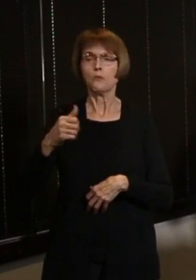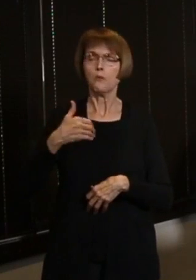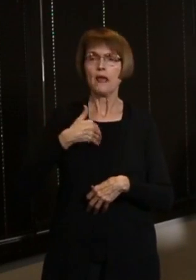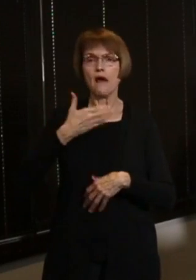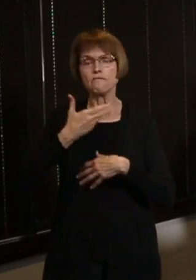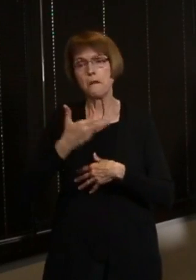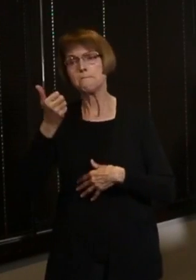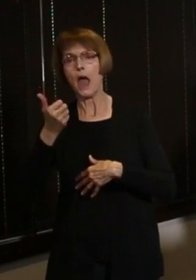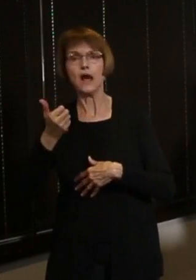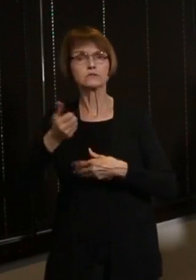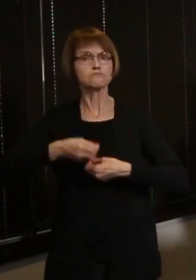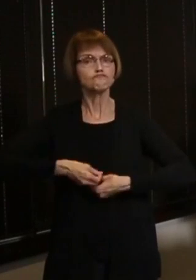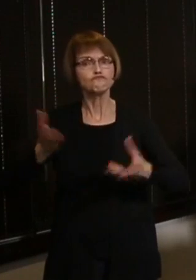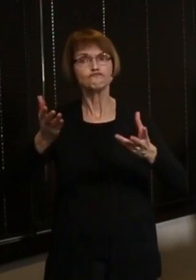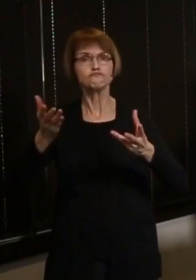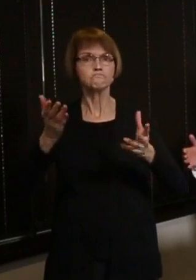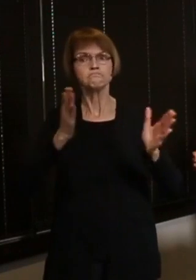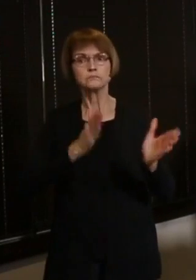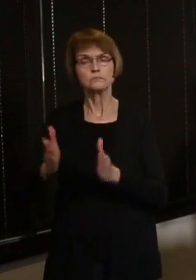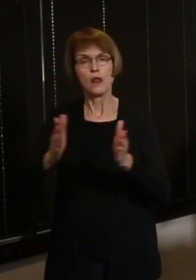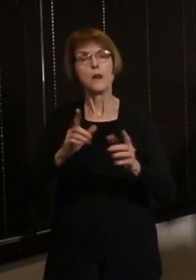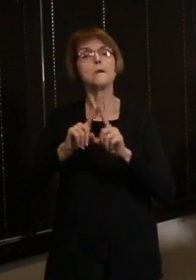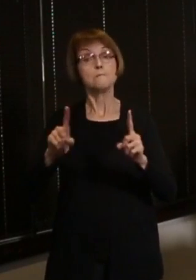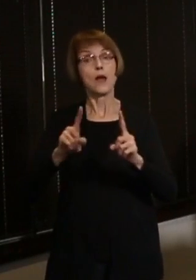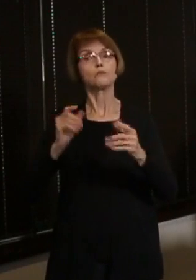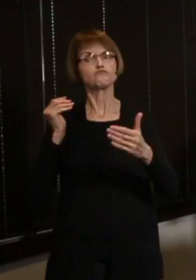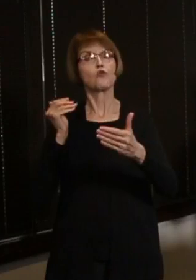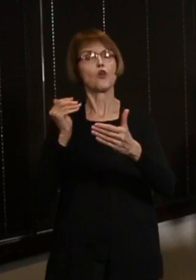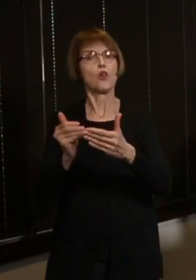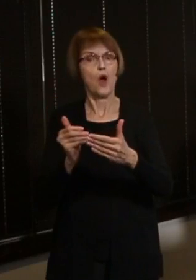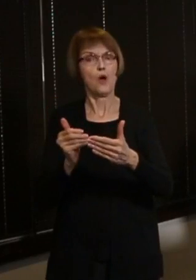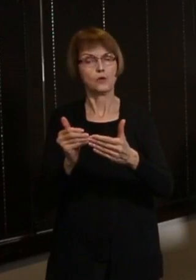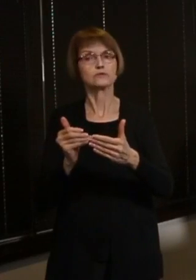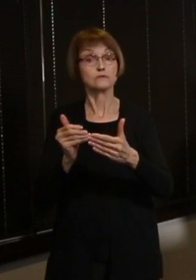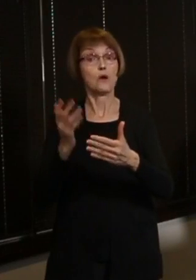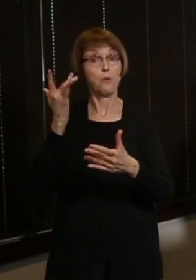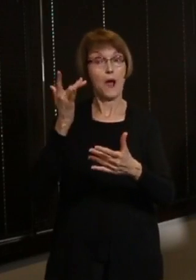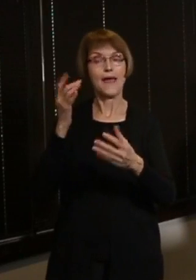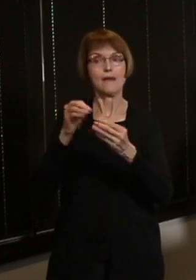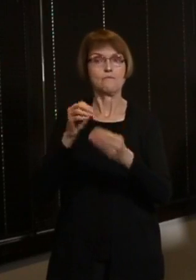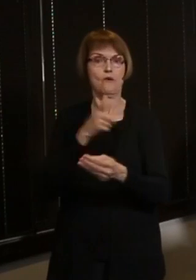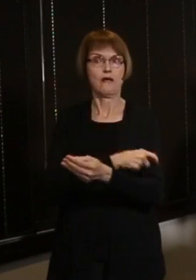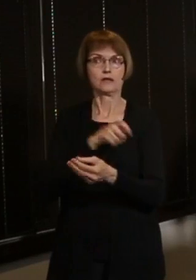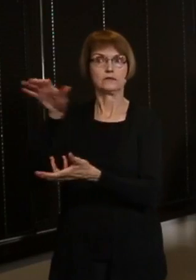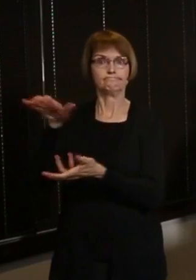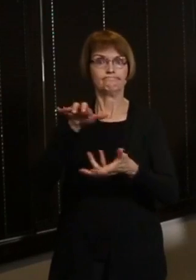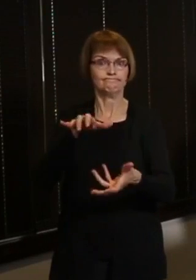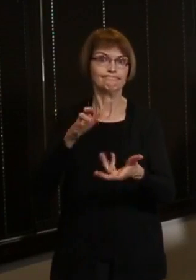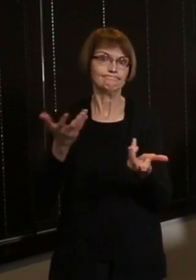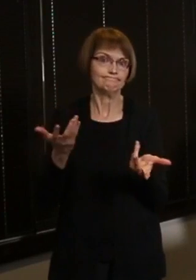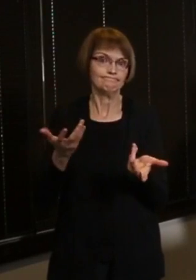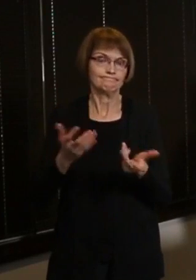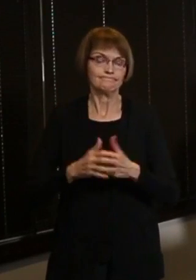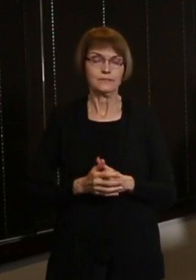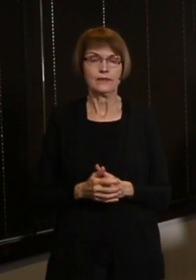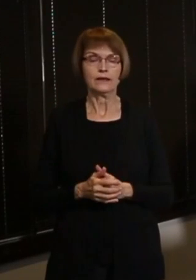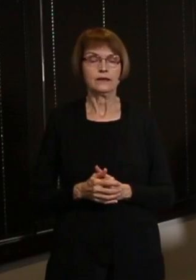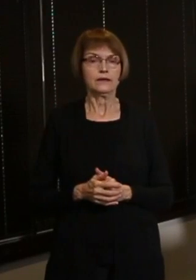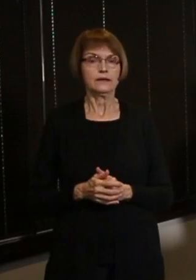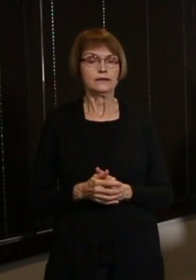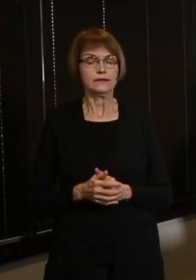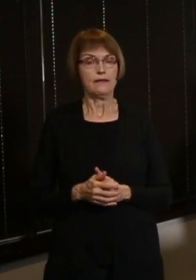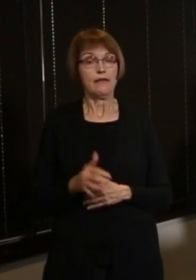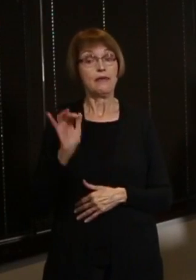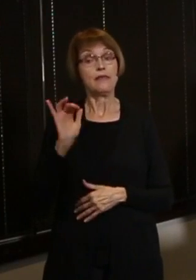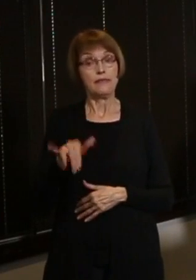optimal distribution strategy right now, but we're getting to it with more vaccine becoming available, and